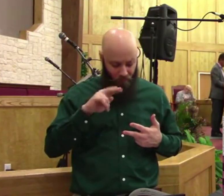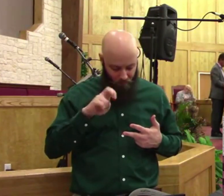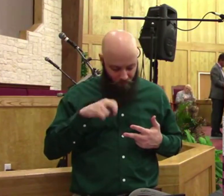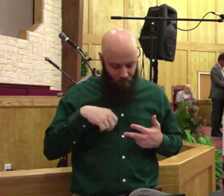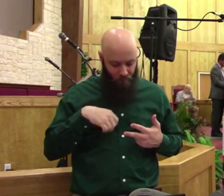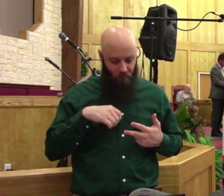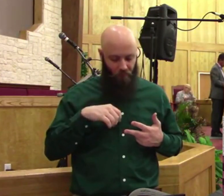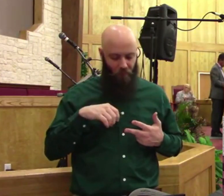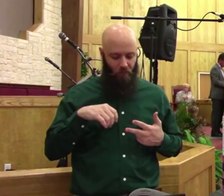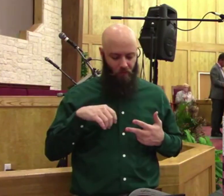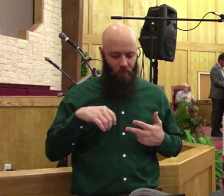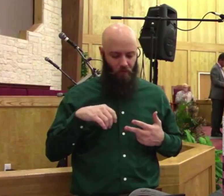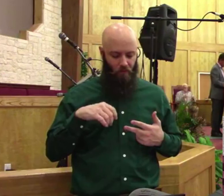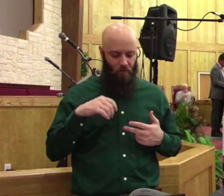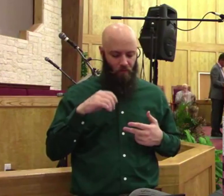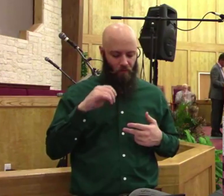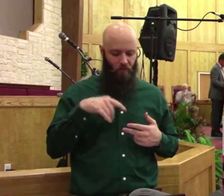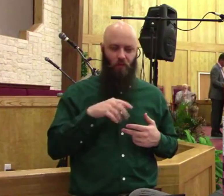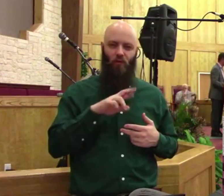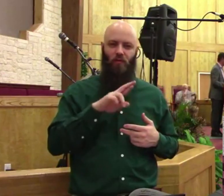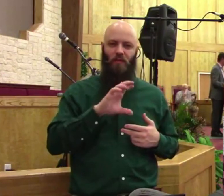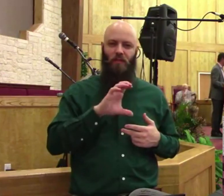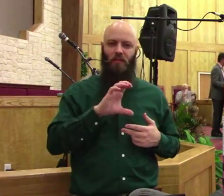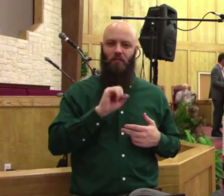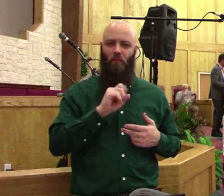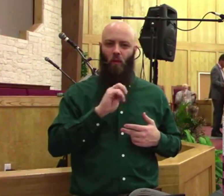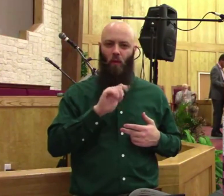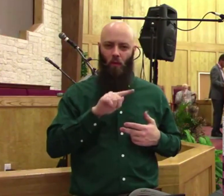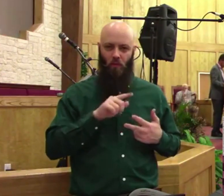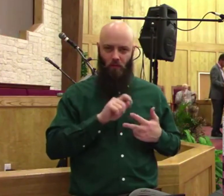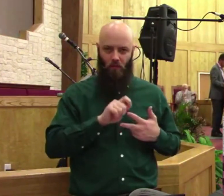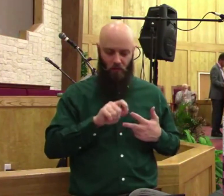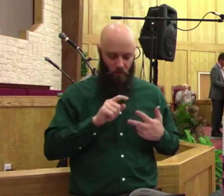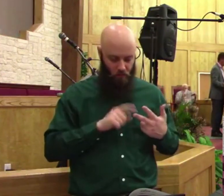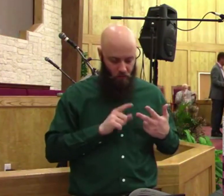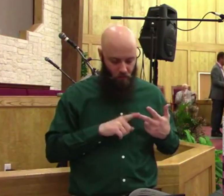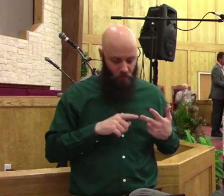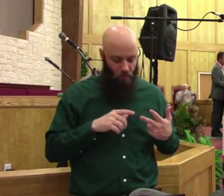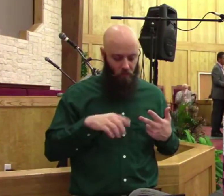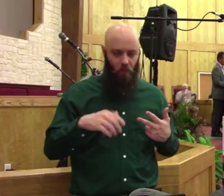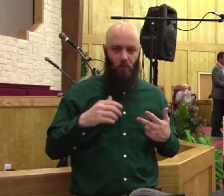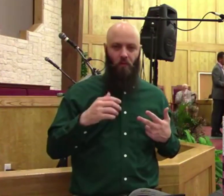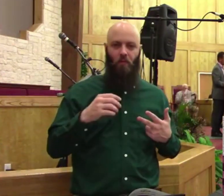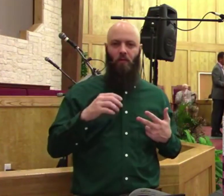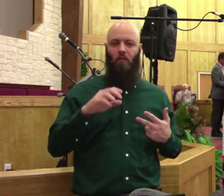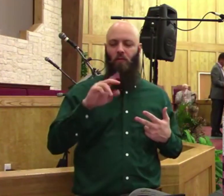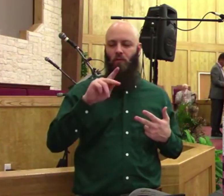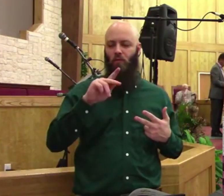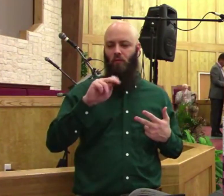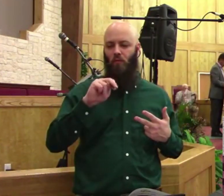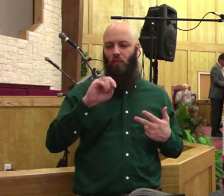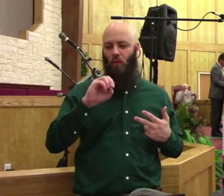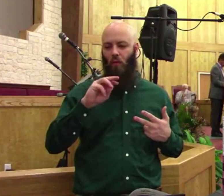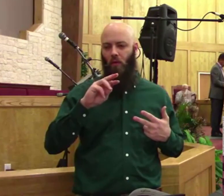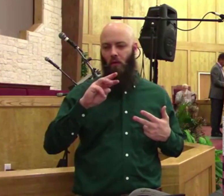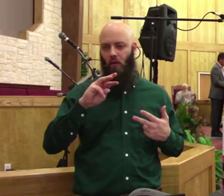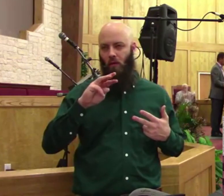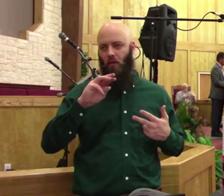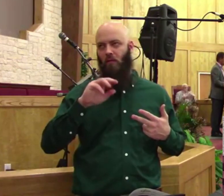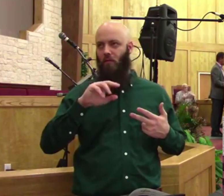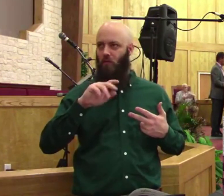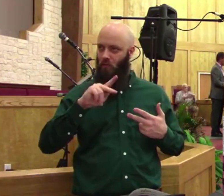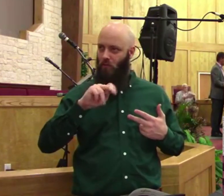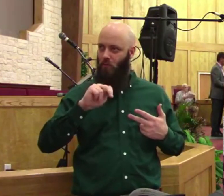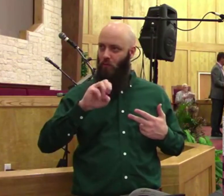third book study is Knowing God by J.I. Packer. Please